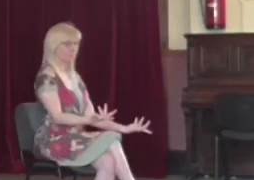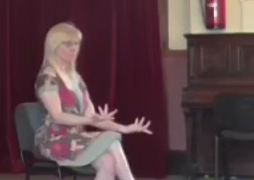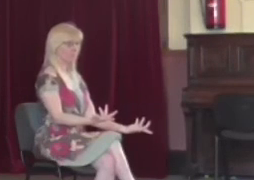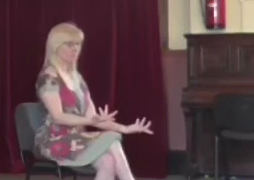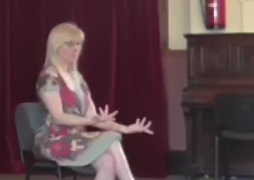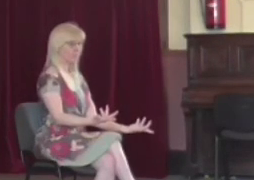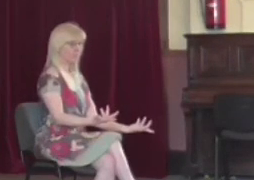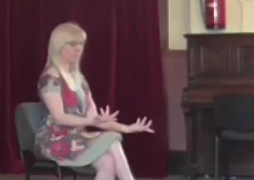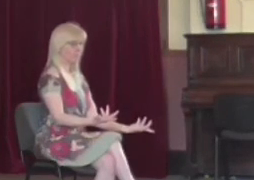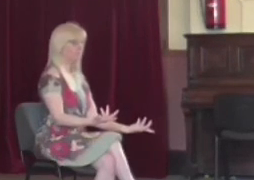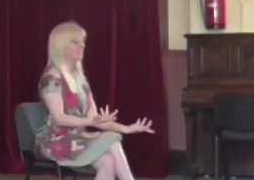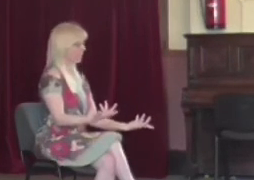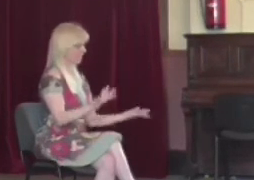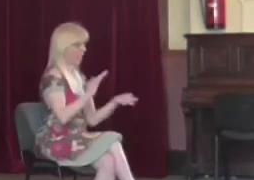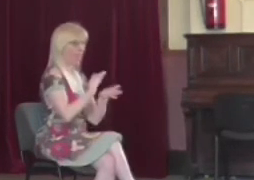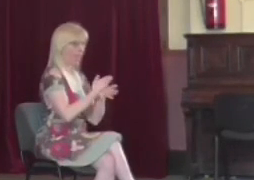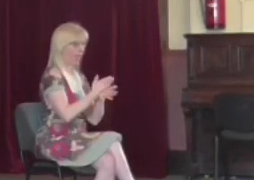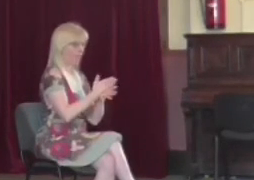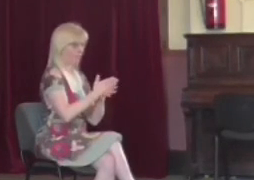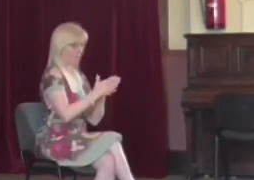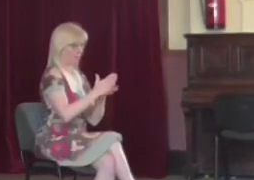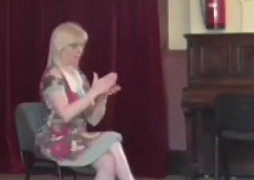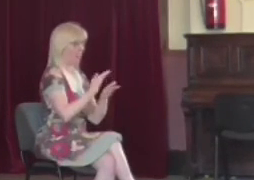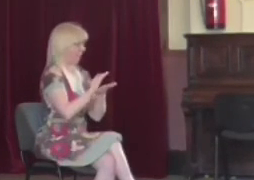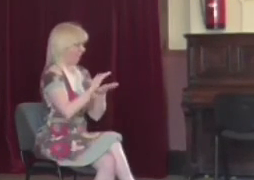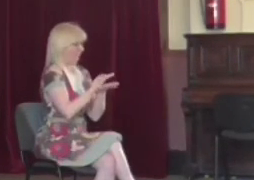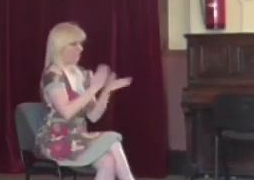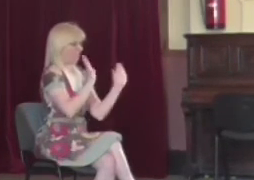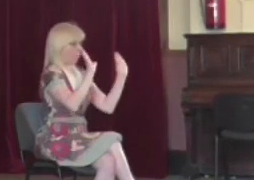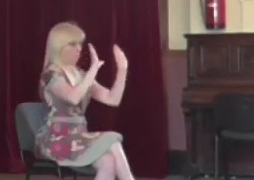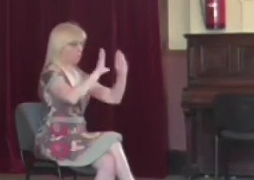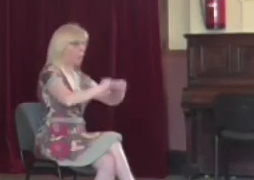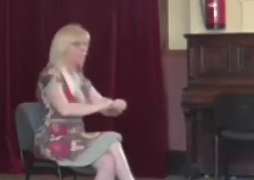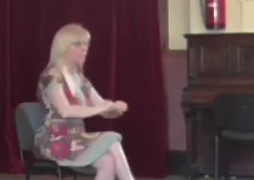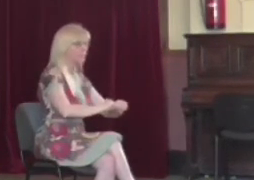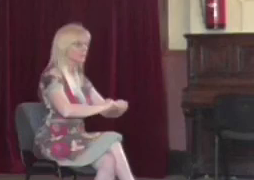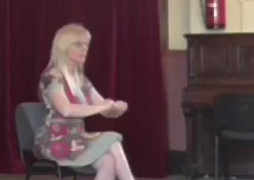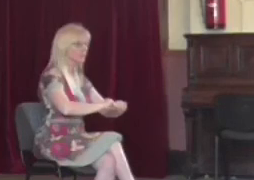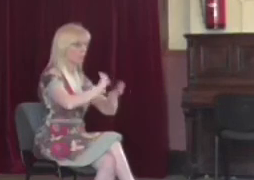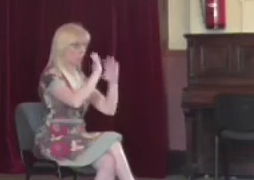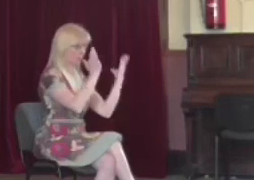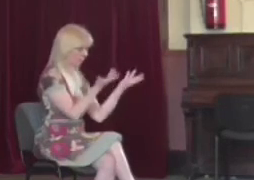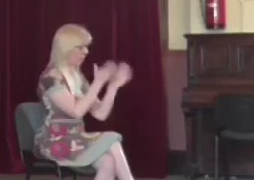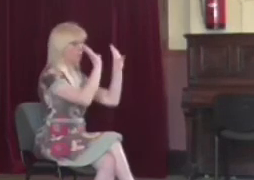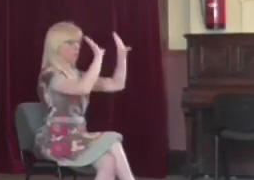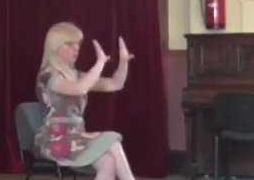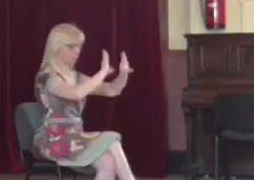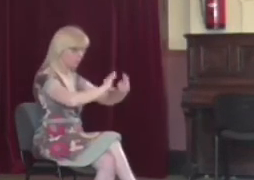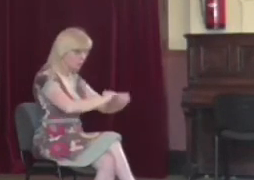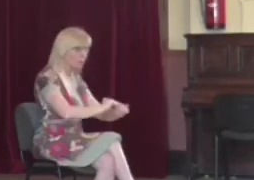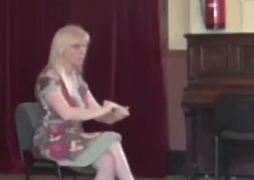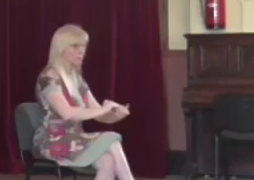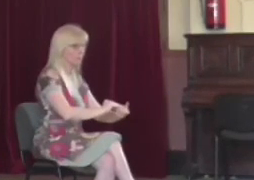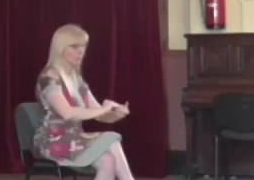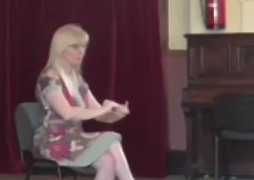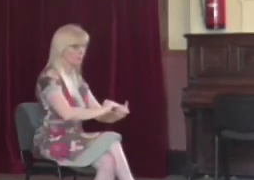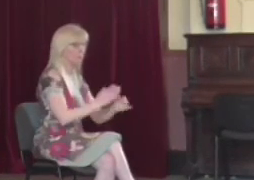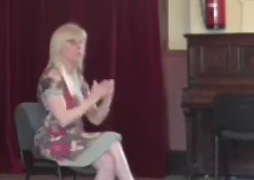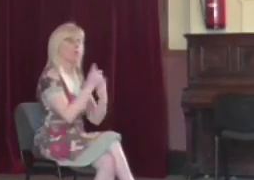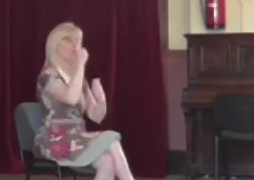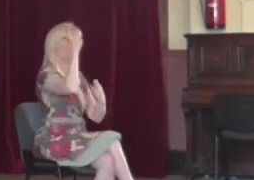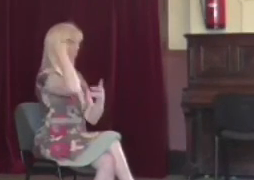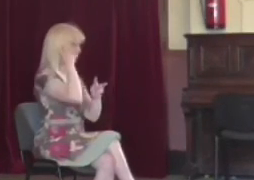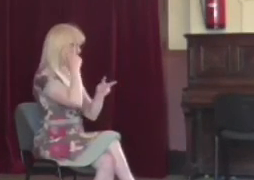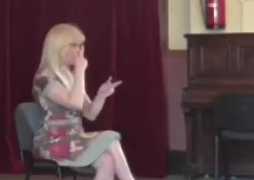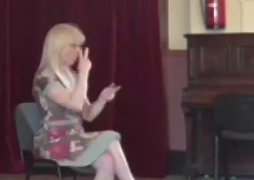Is it image? Like, I don't want to look bad, or I don't want people to think badly of me.